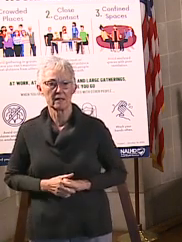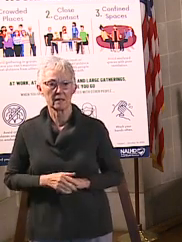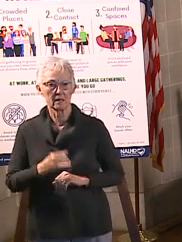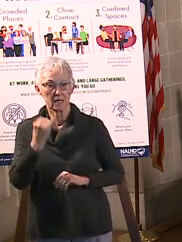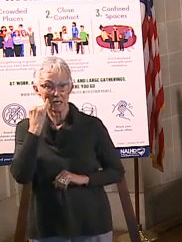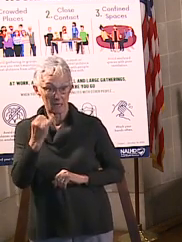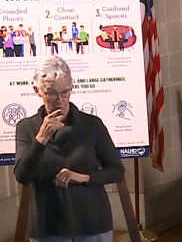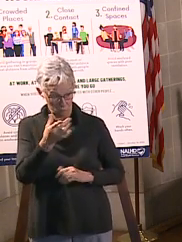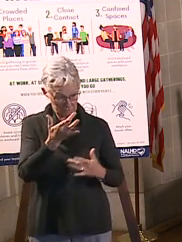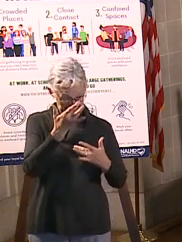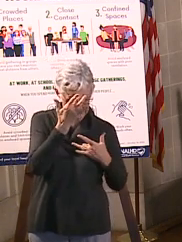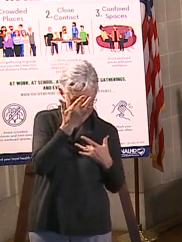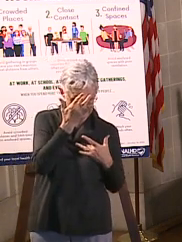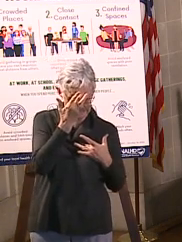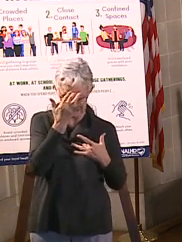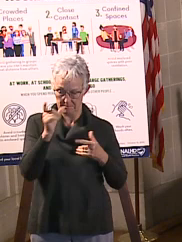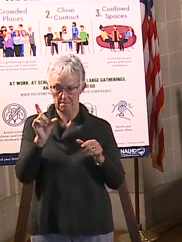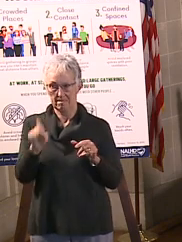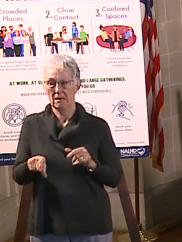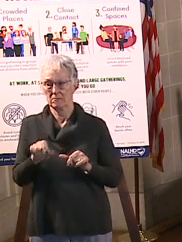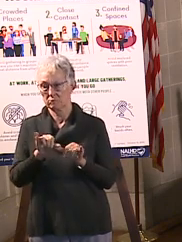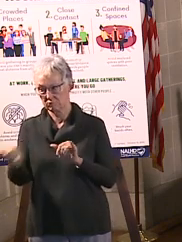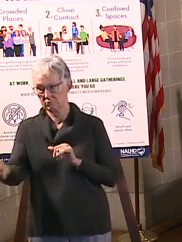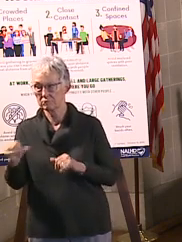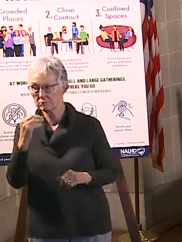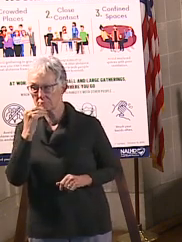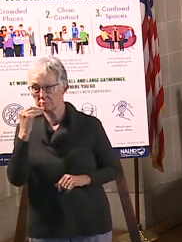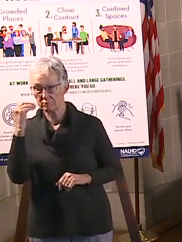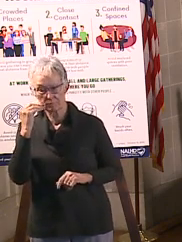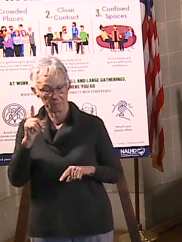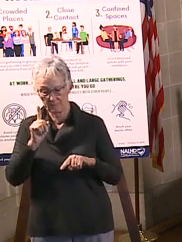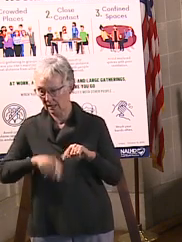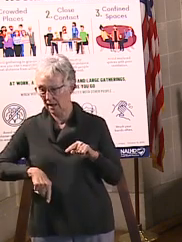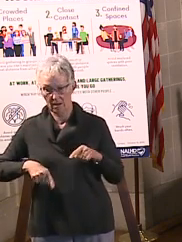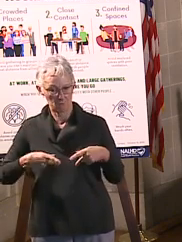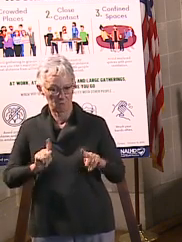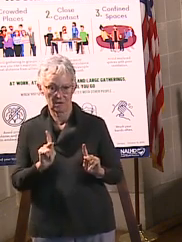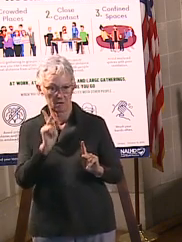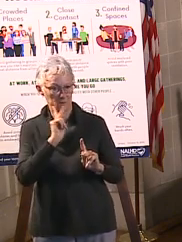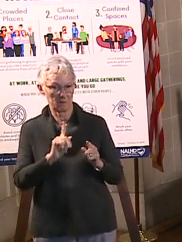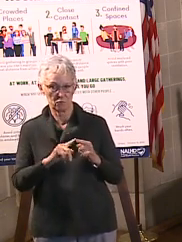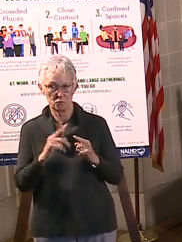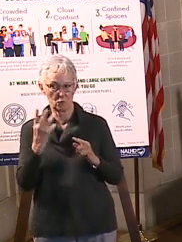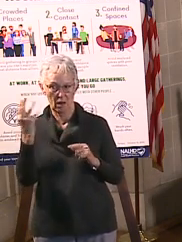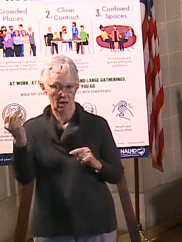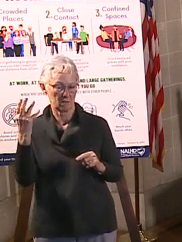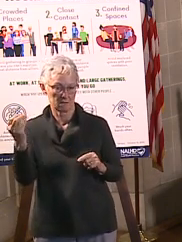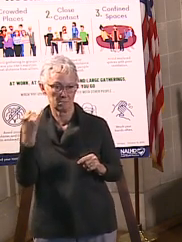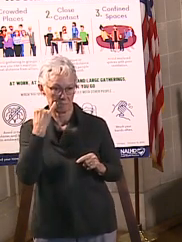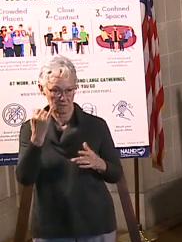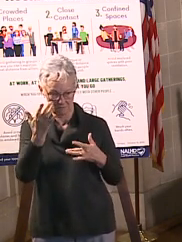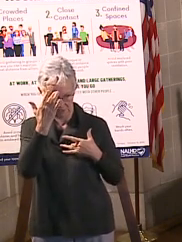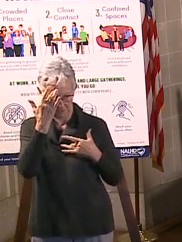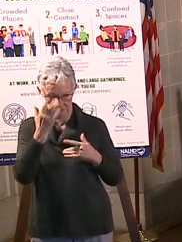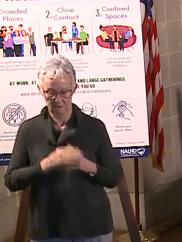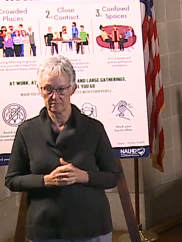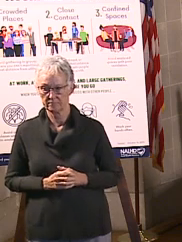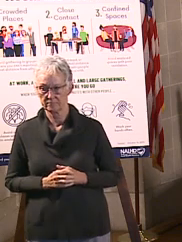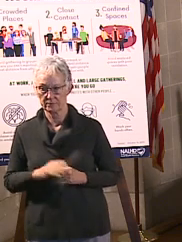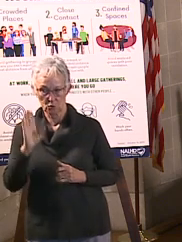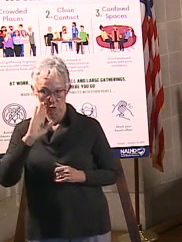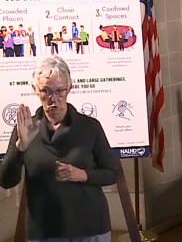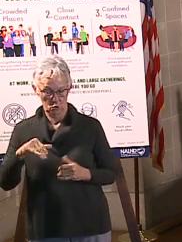home. Cannot have people going out if they're sick and spreading the virus. Obviously, it's the holiday season now,